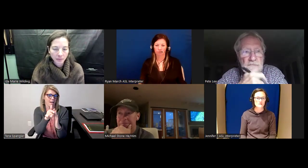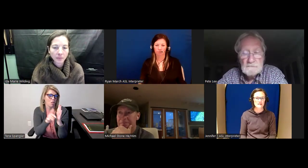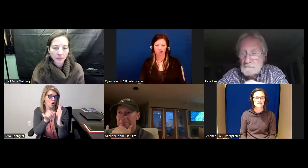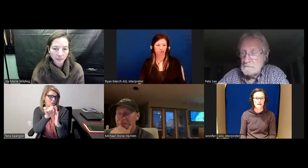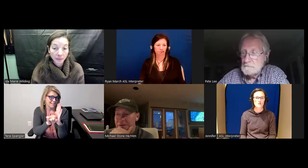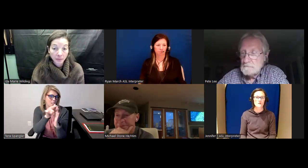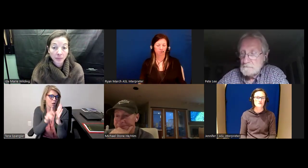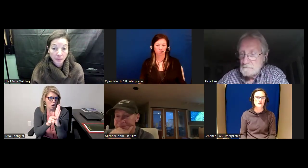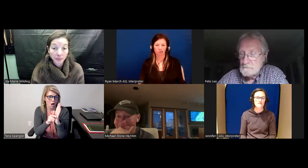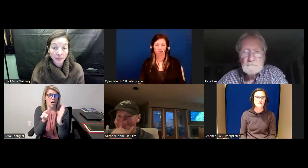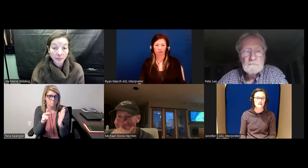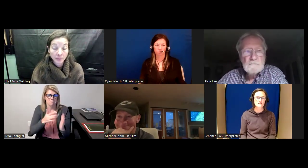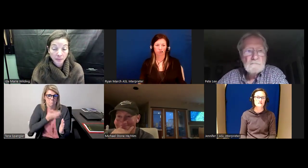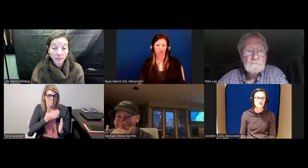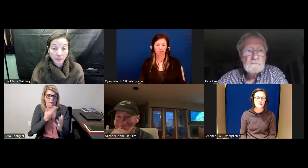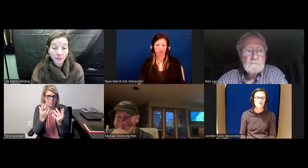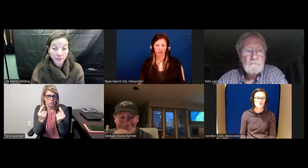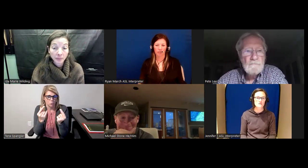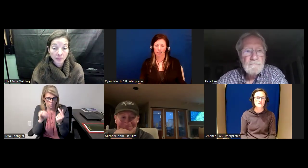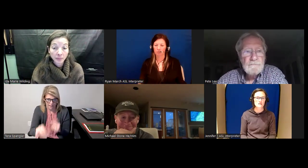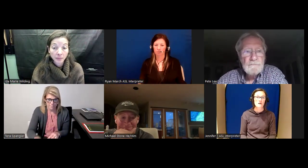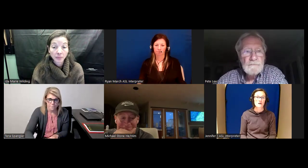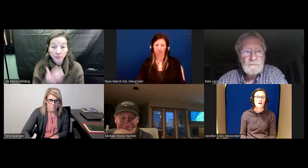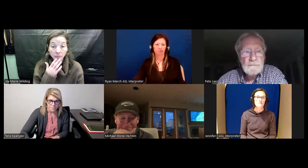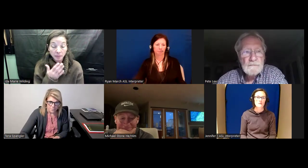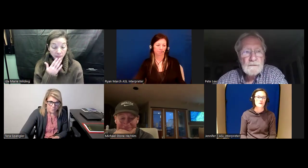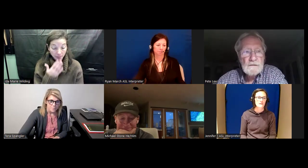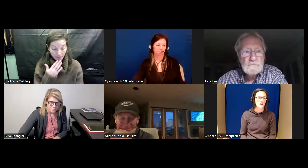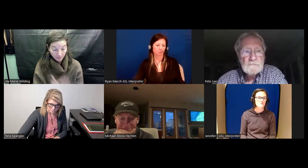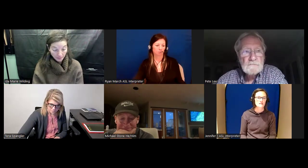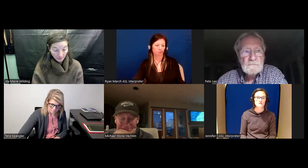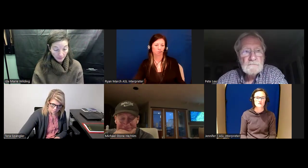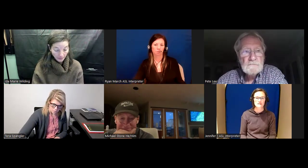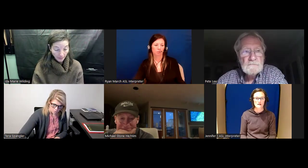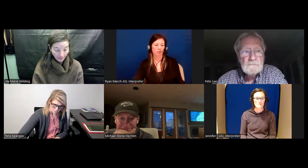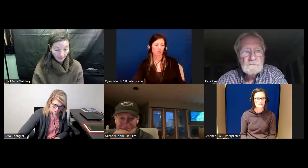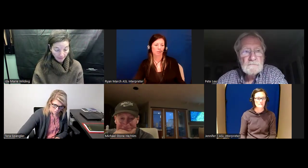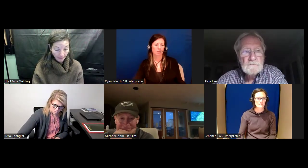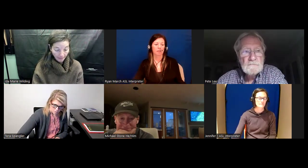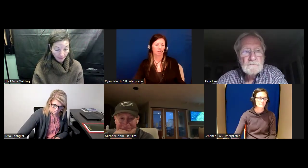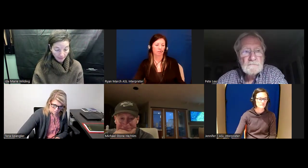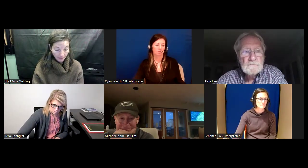the precise language of that statute. I'm putting that on my to-do list now.